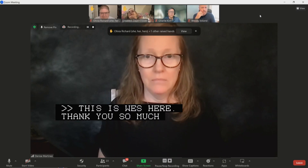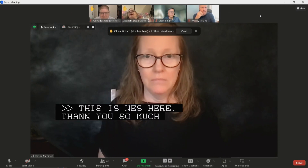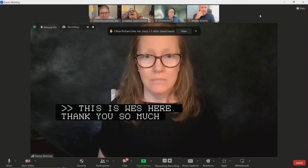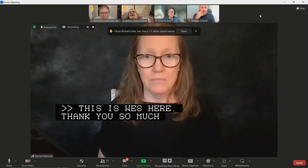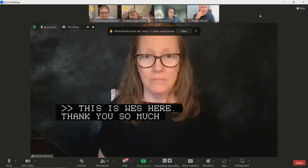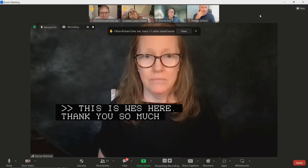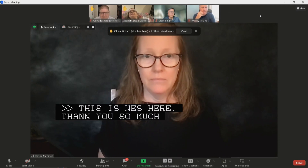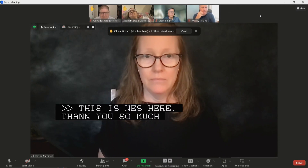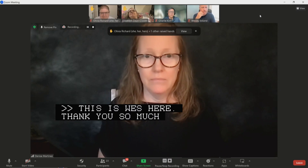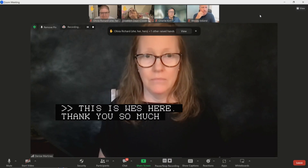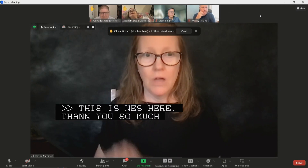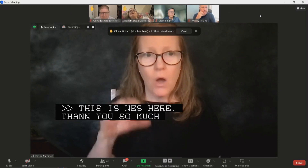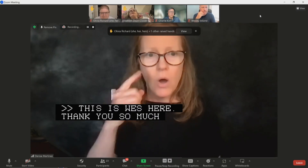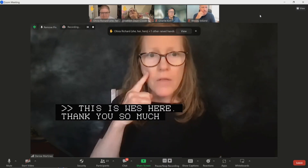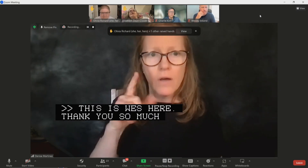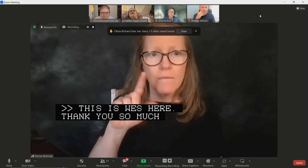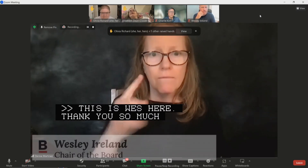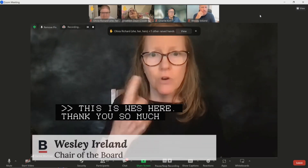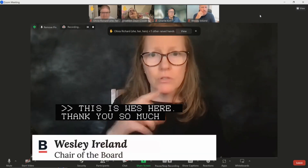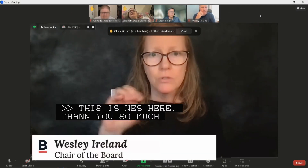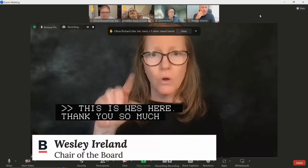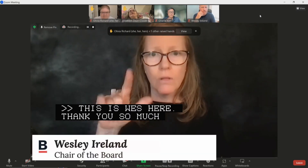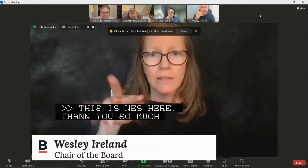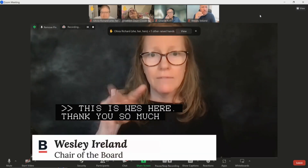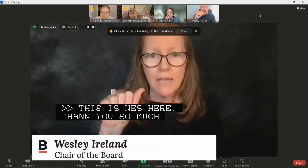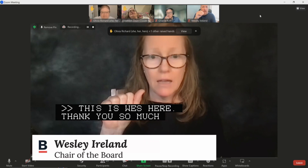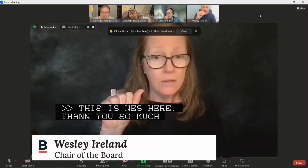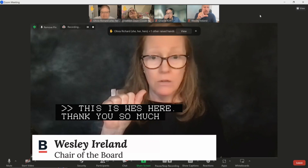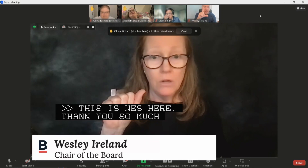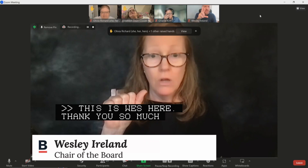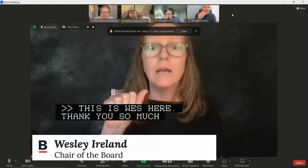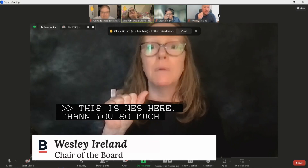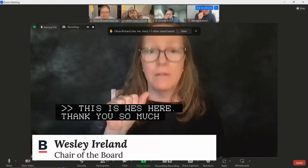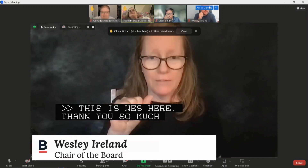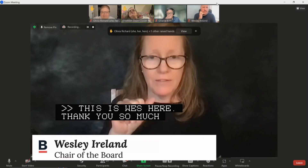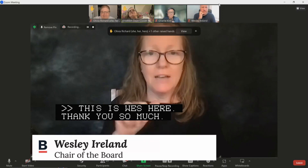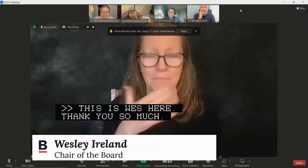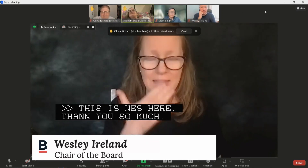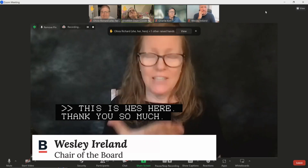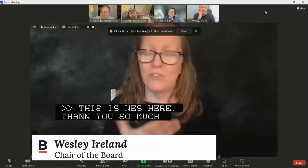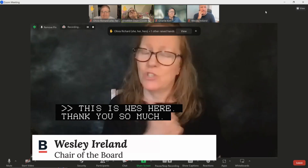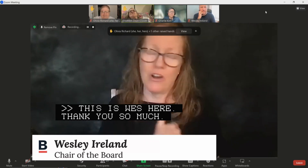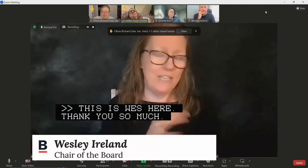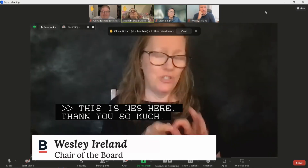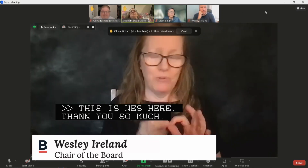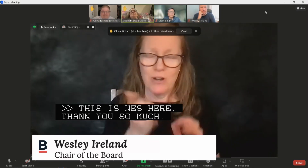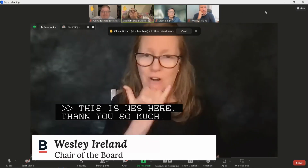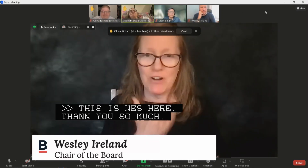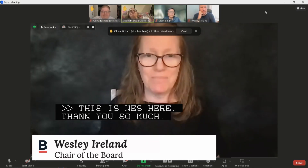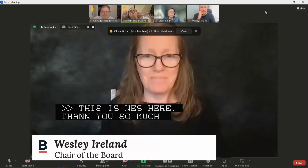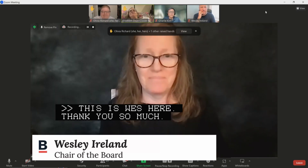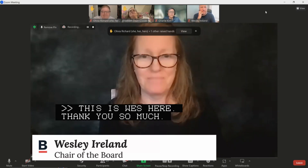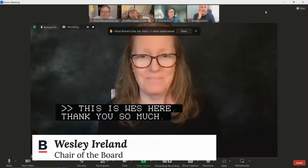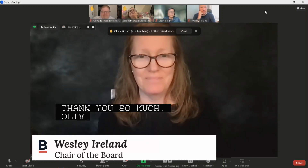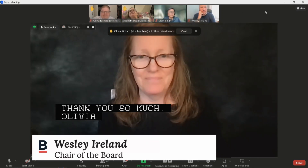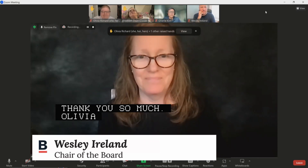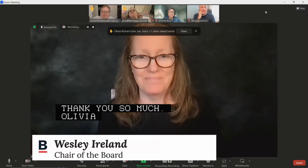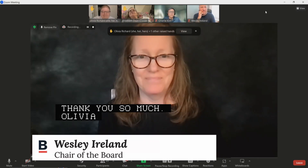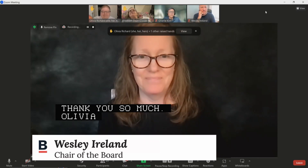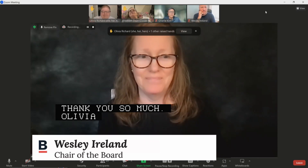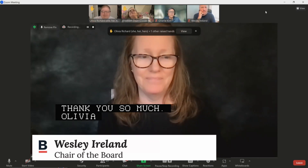First one was going to be Olivia. Yeah, that's fine. Olivia, go ahead. Yeah, Olivia. Thank you. Sorry, interpreter error.